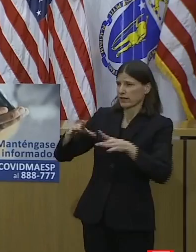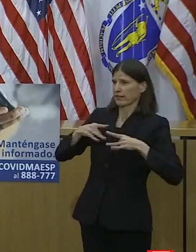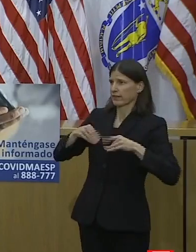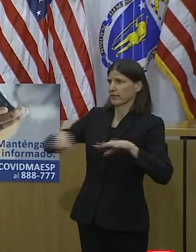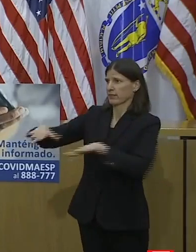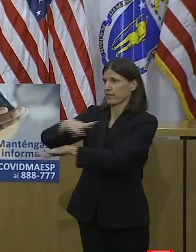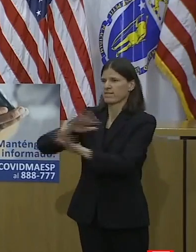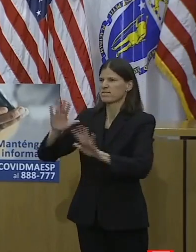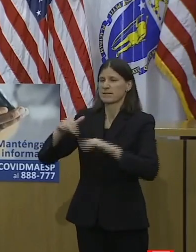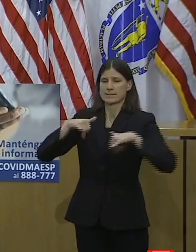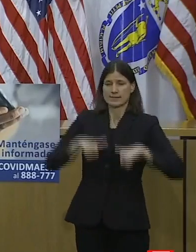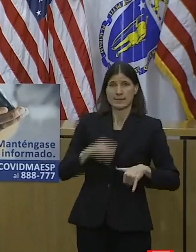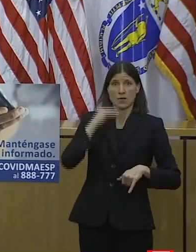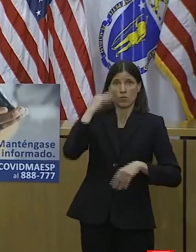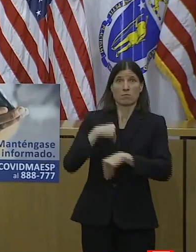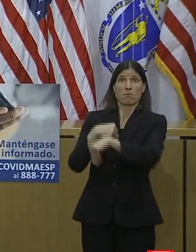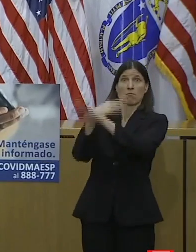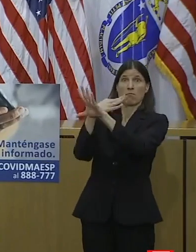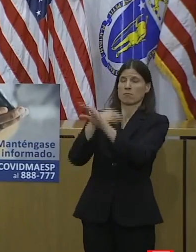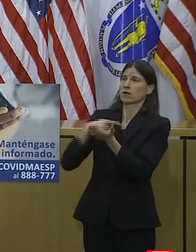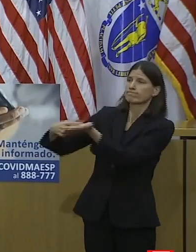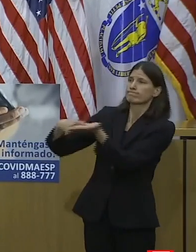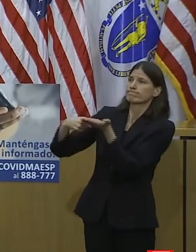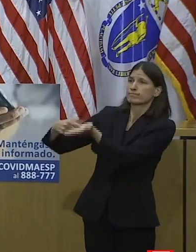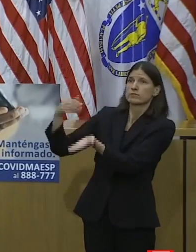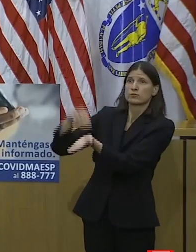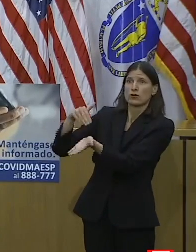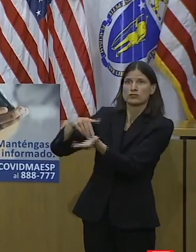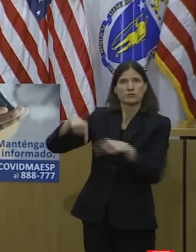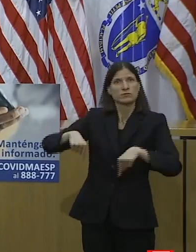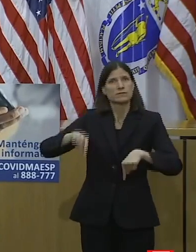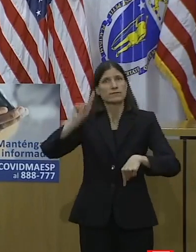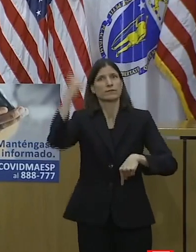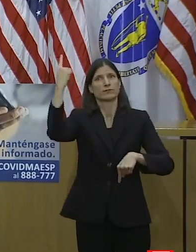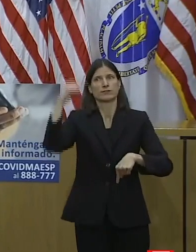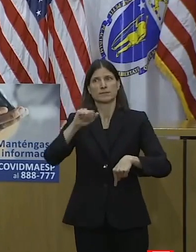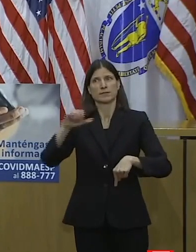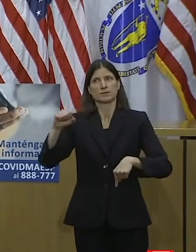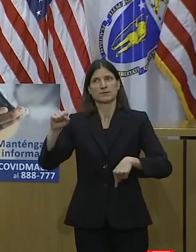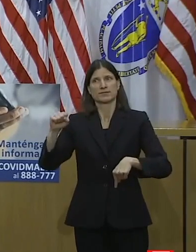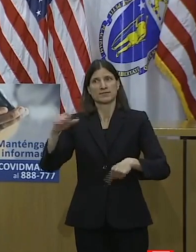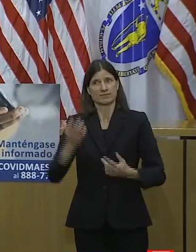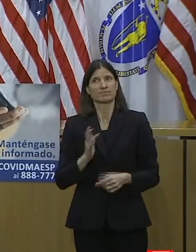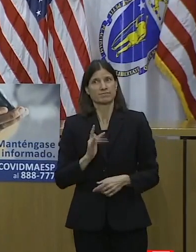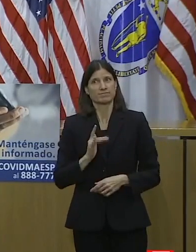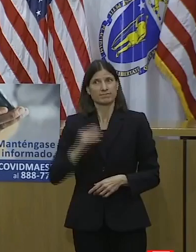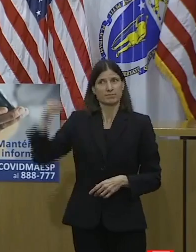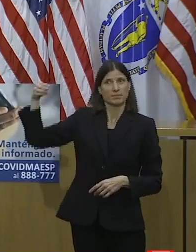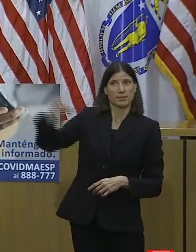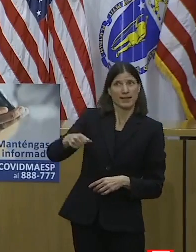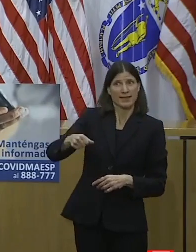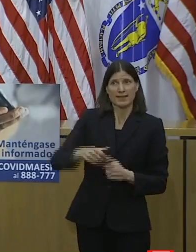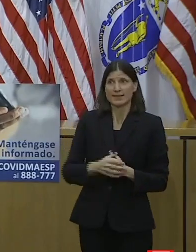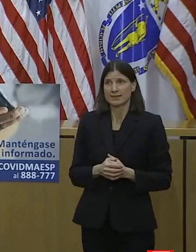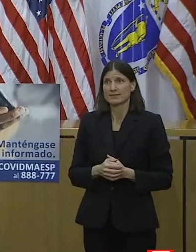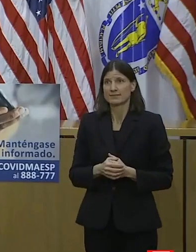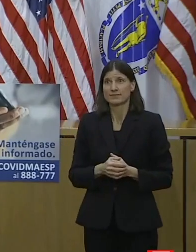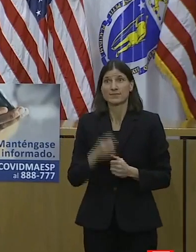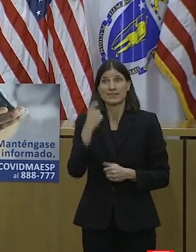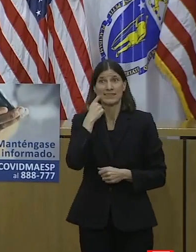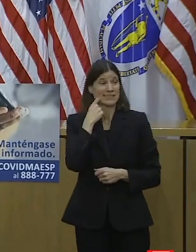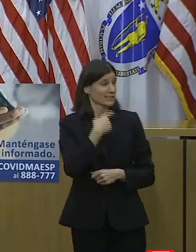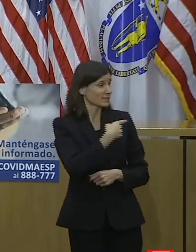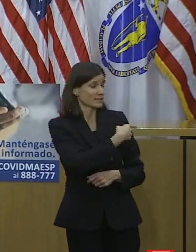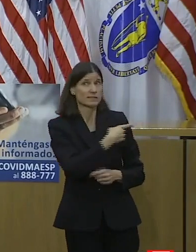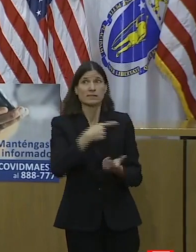chat. The Secretary mentioned buoy as well. We were I think we're the first state in the country to put an online tool for people to